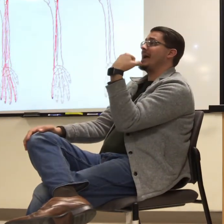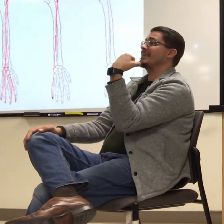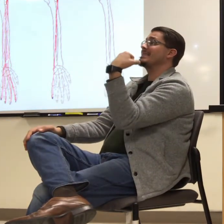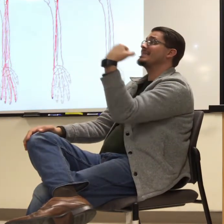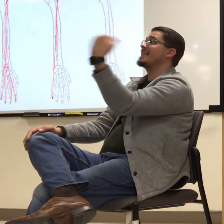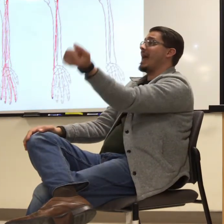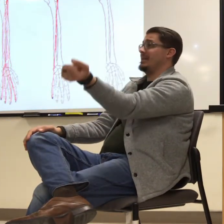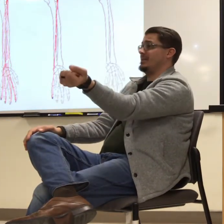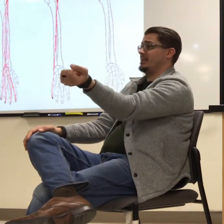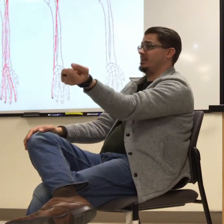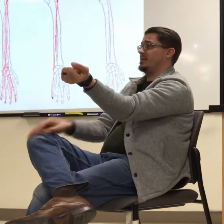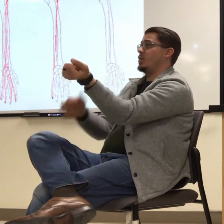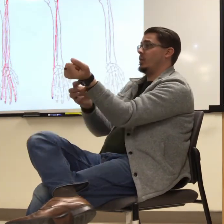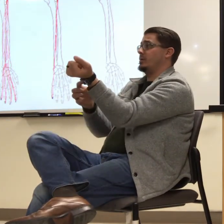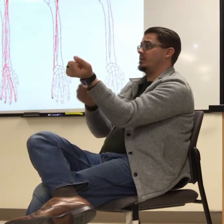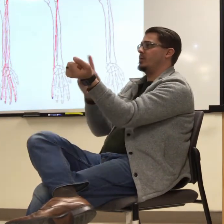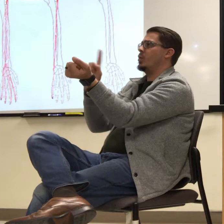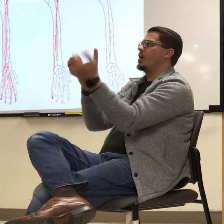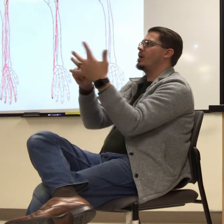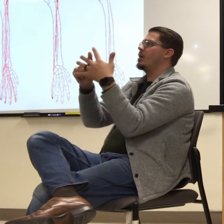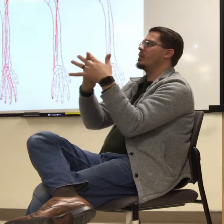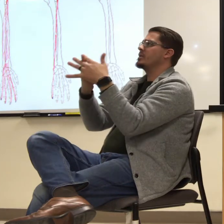originates lateral epicondyle.